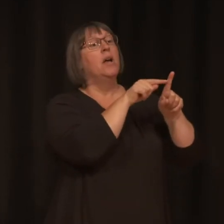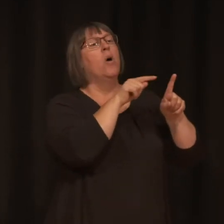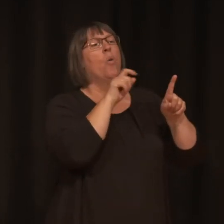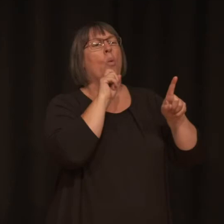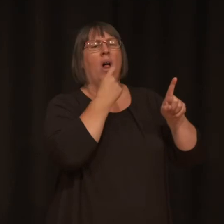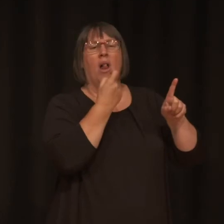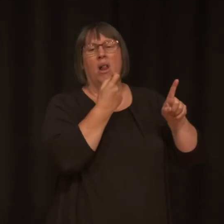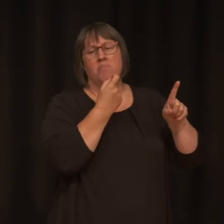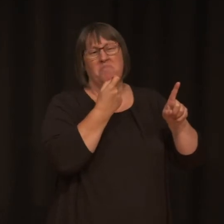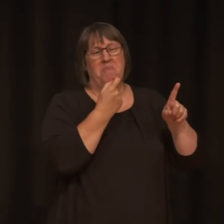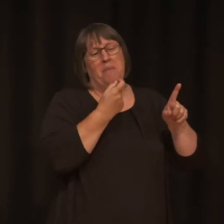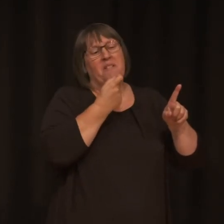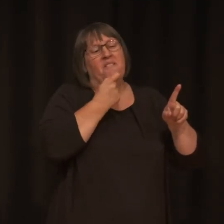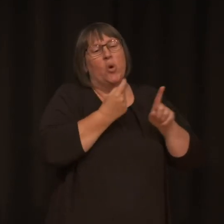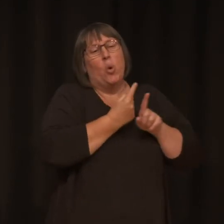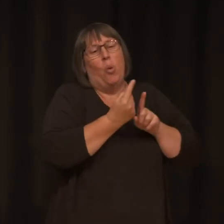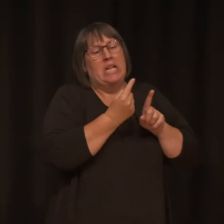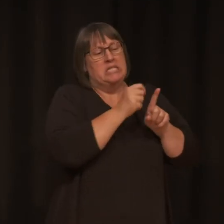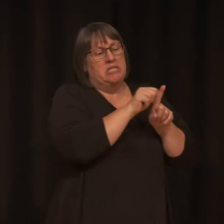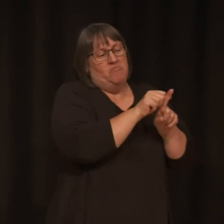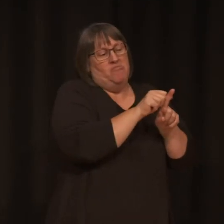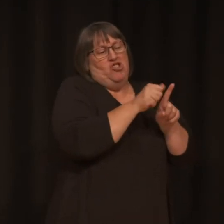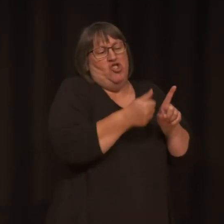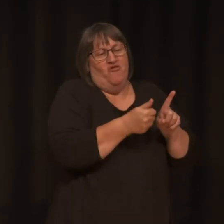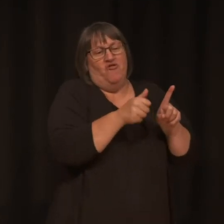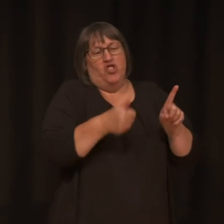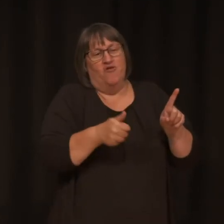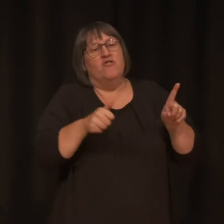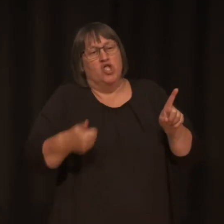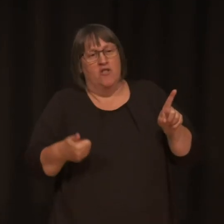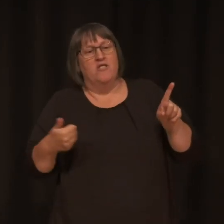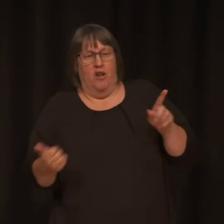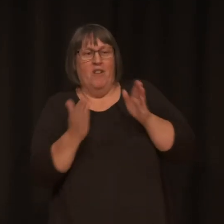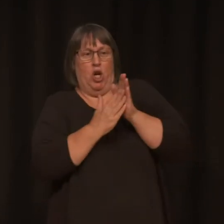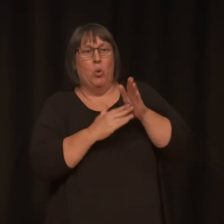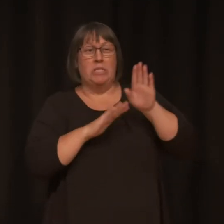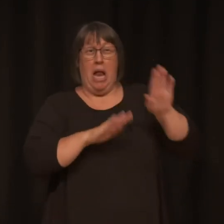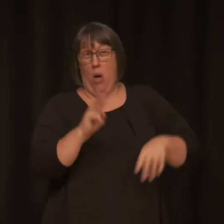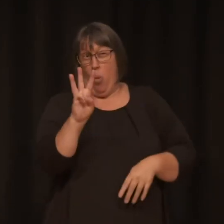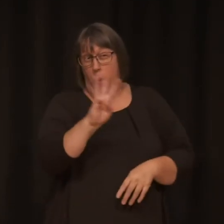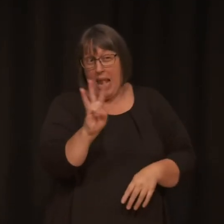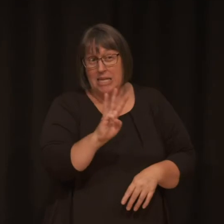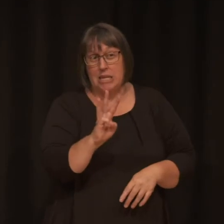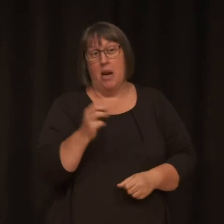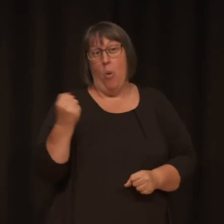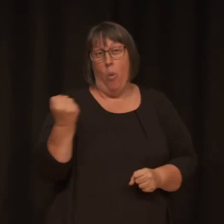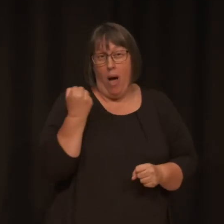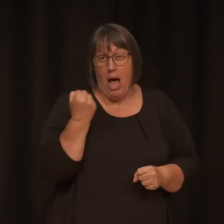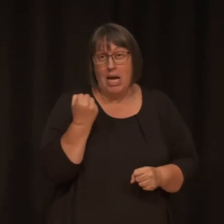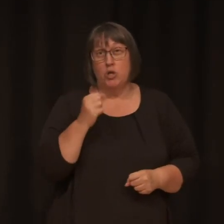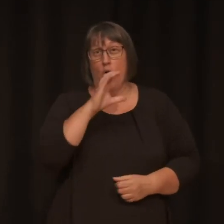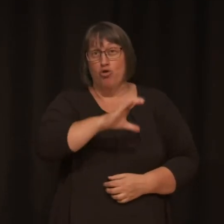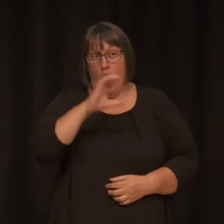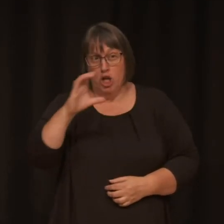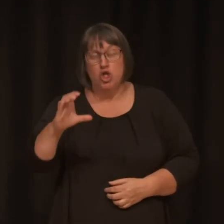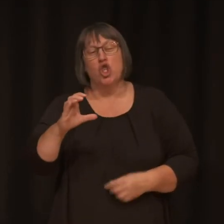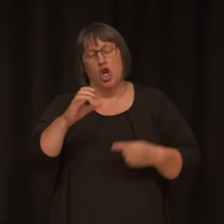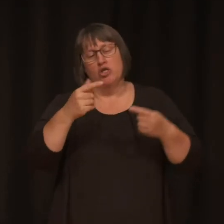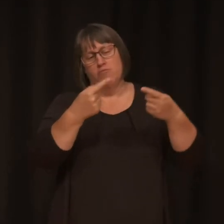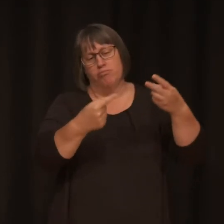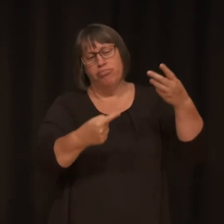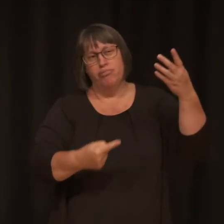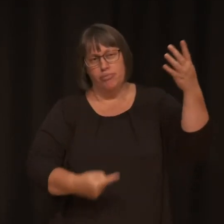of the next few weeks, rolling out to other sites. So Wellington, Waikato, Christchurch, and so